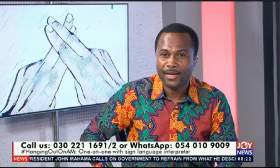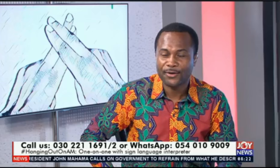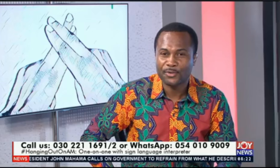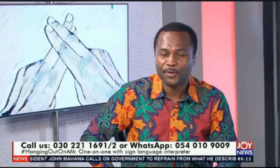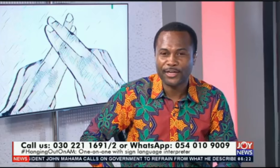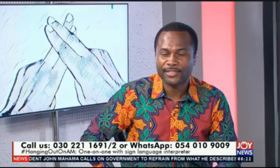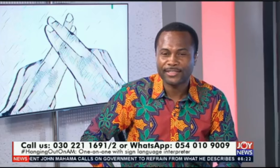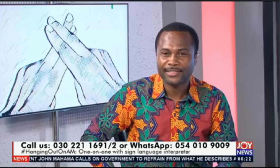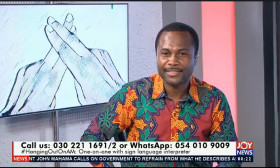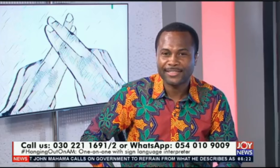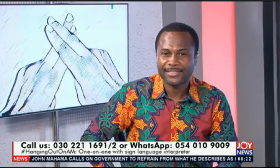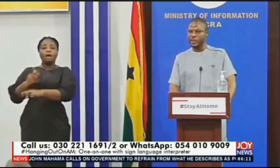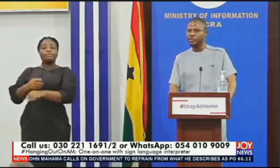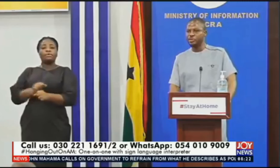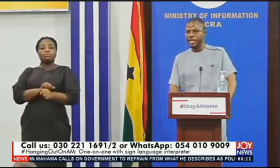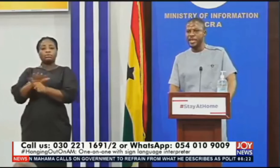Hello, good morning.